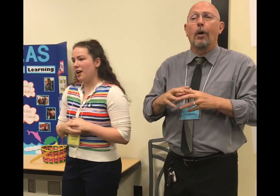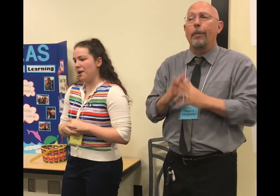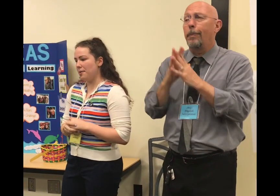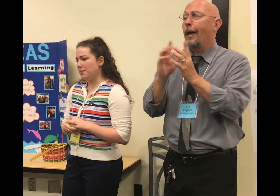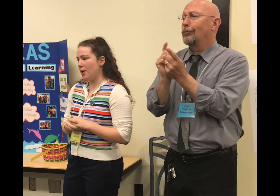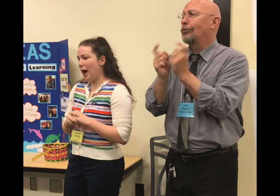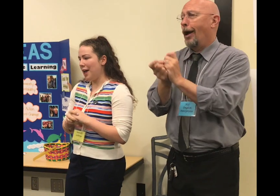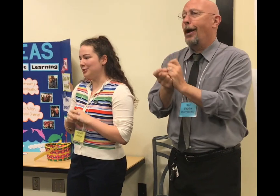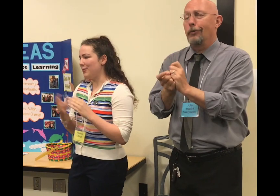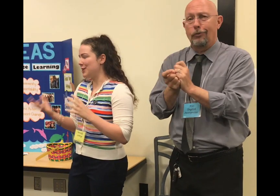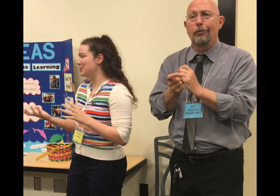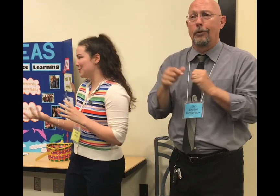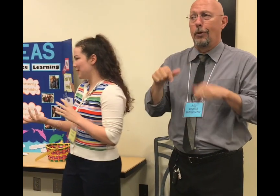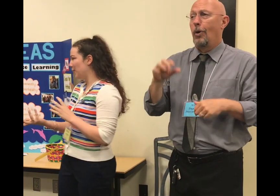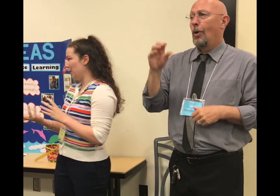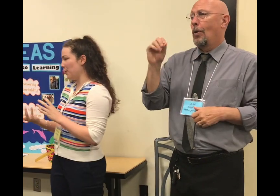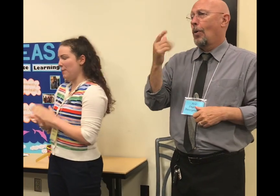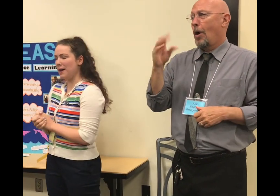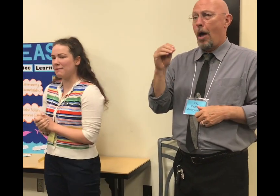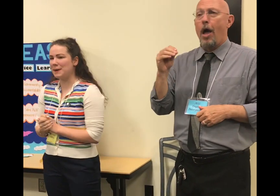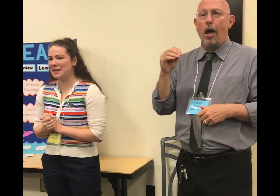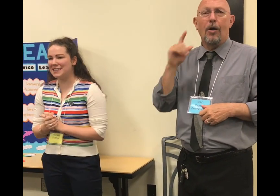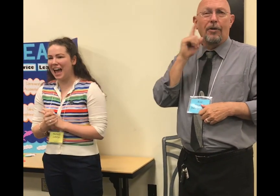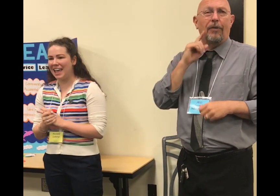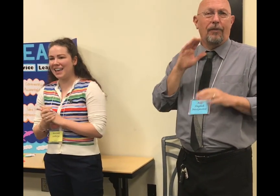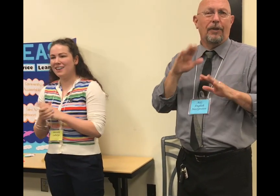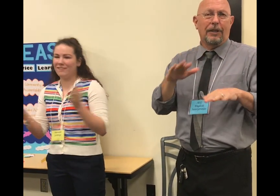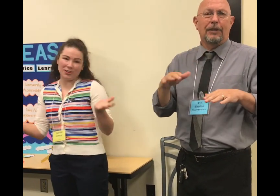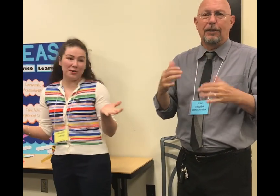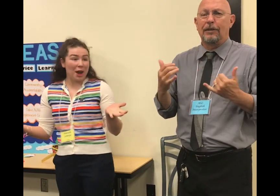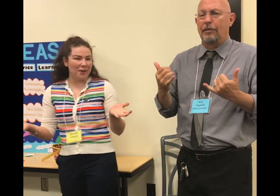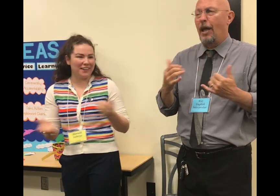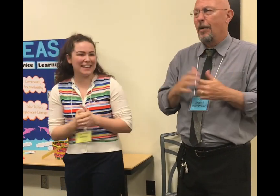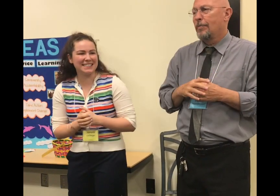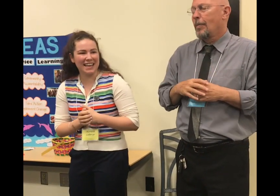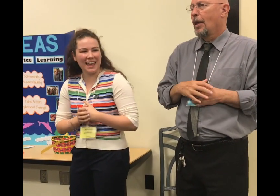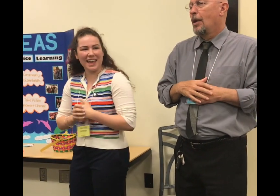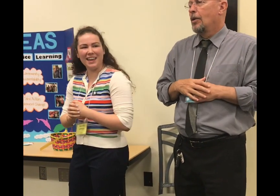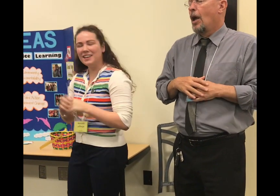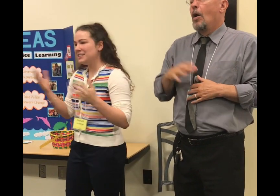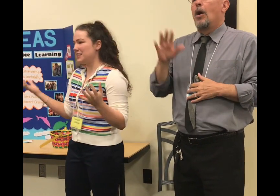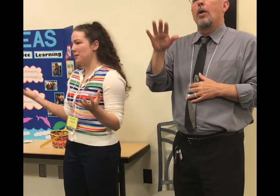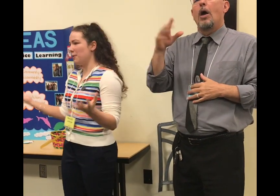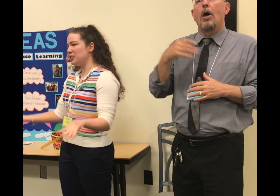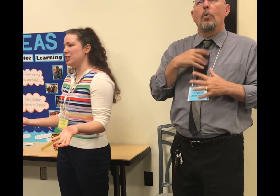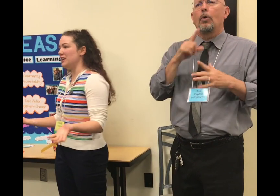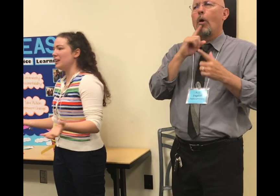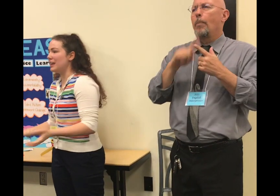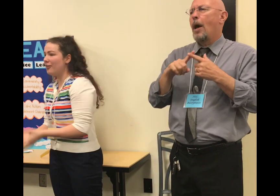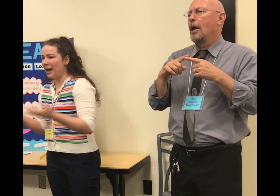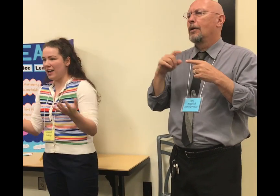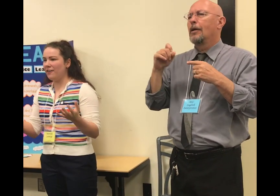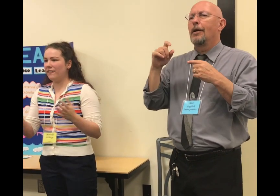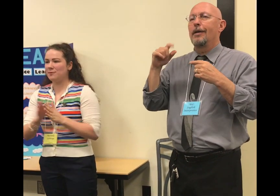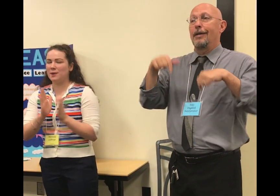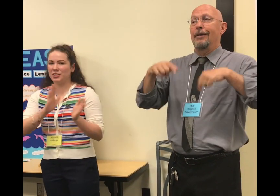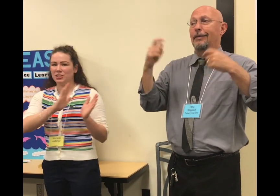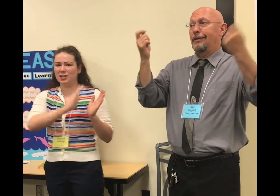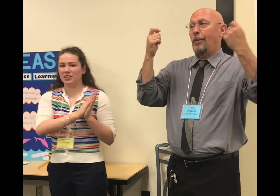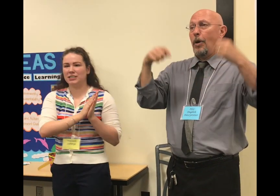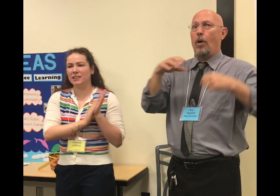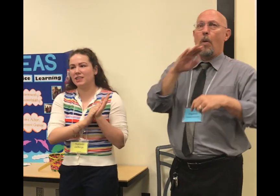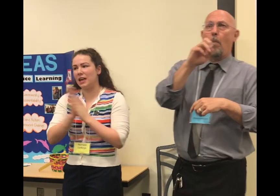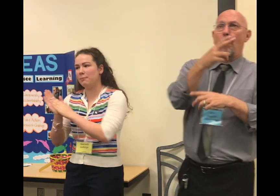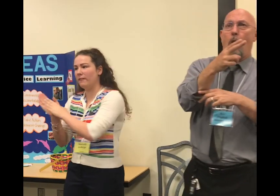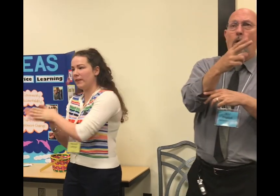about Ohio Deaf History Month a little bit, because that, if you don't know, is a celebration in Ohio from